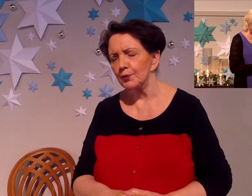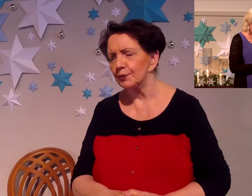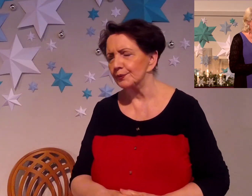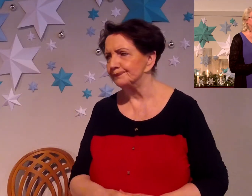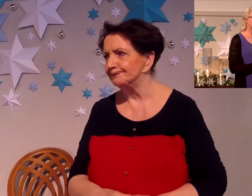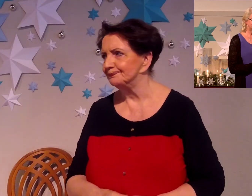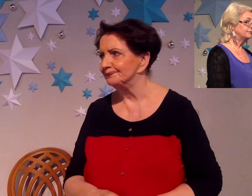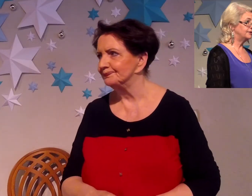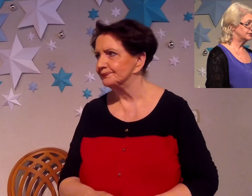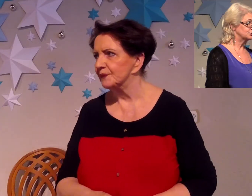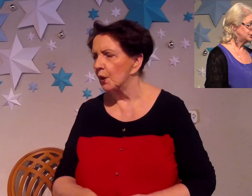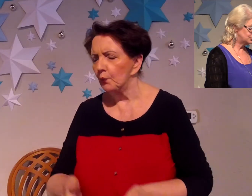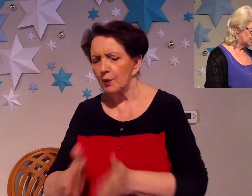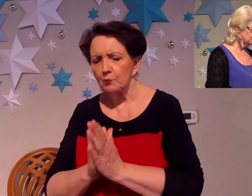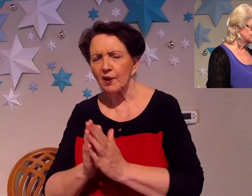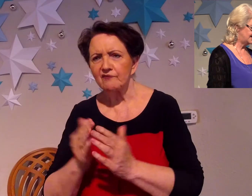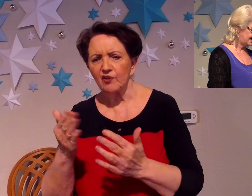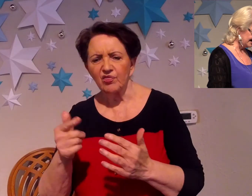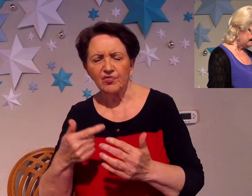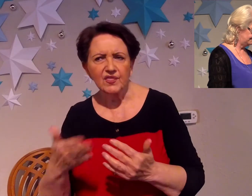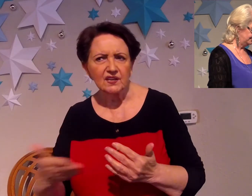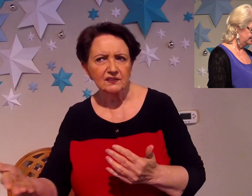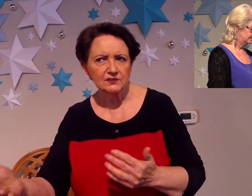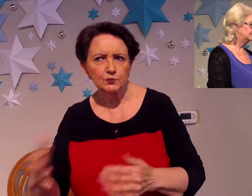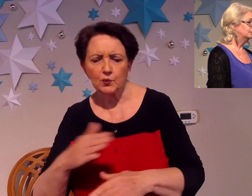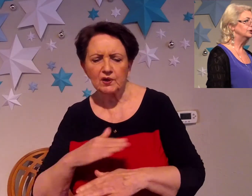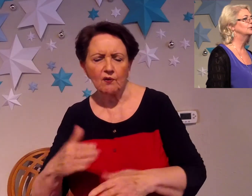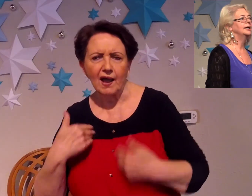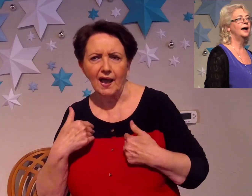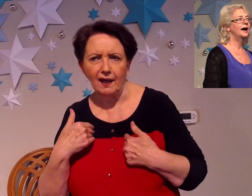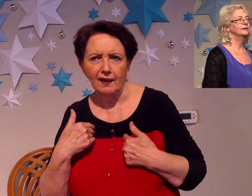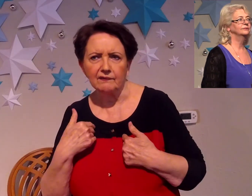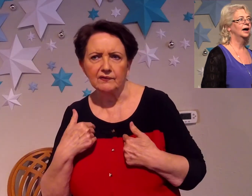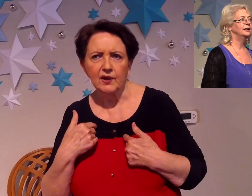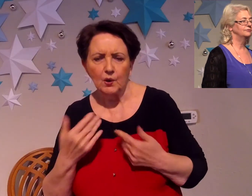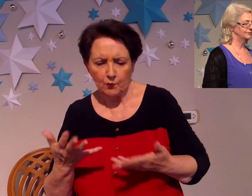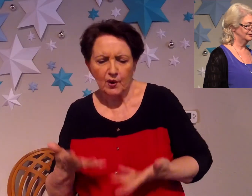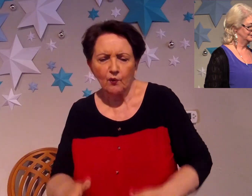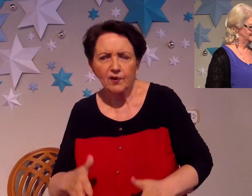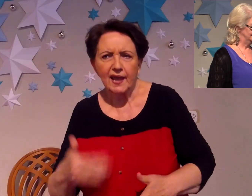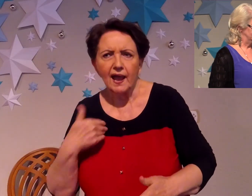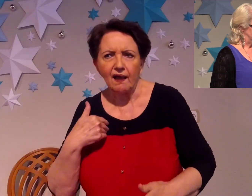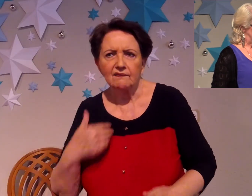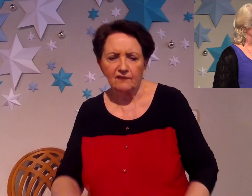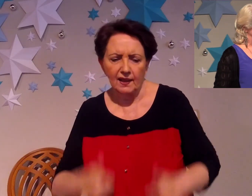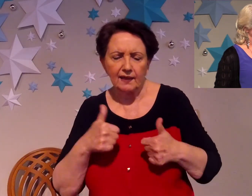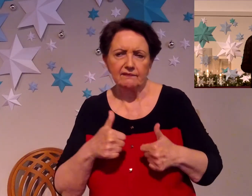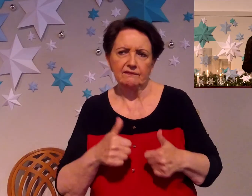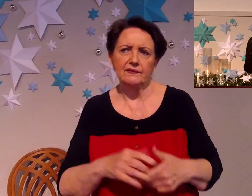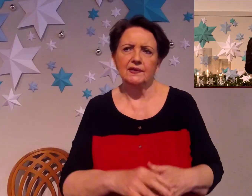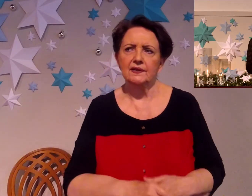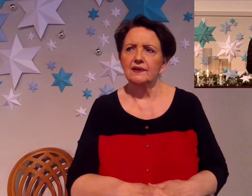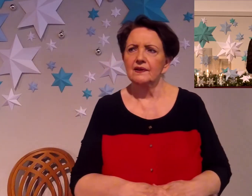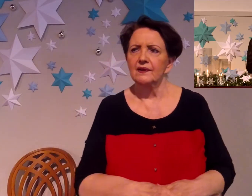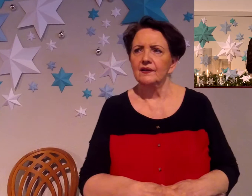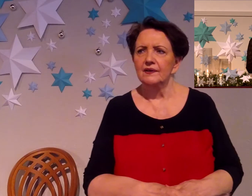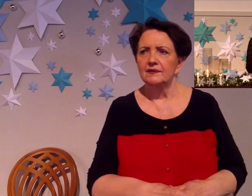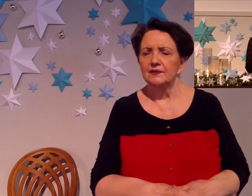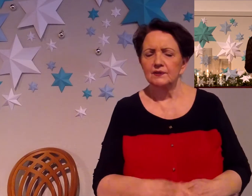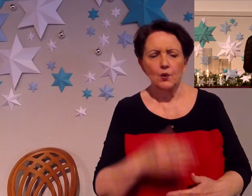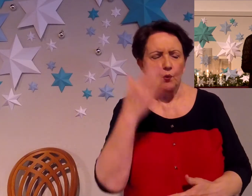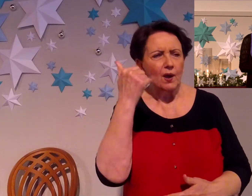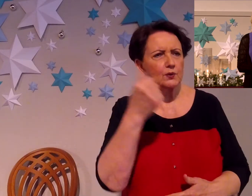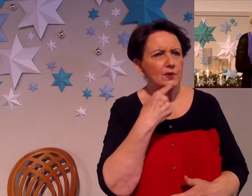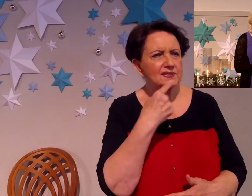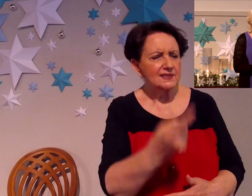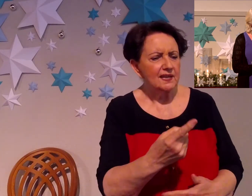me. We pray for things we don't have. We already have life. But then why do we say this before